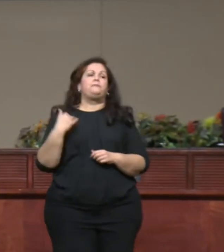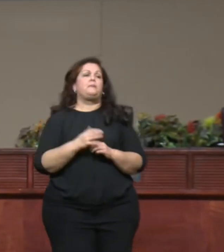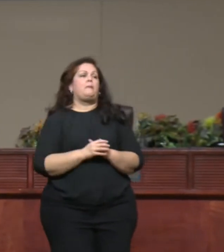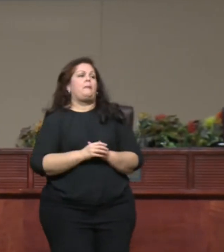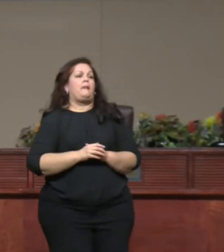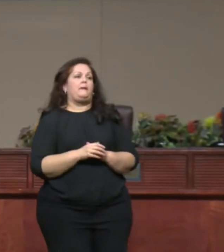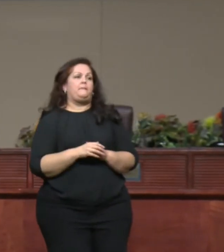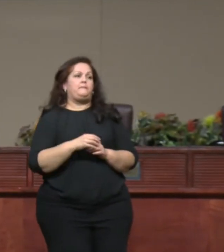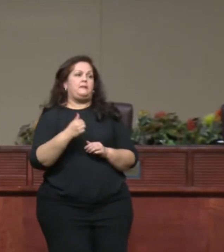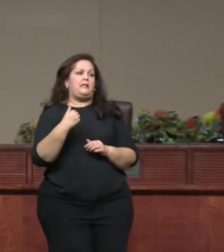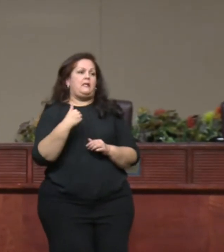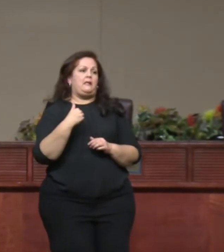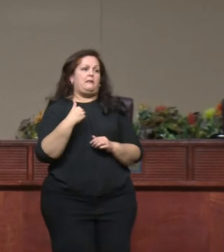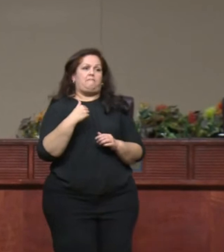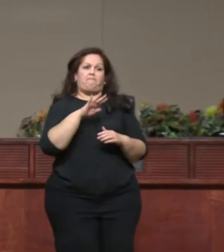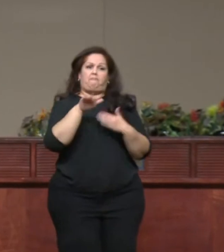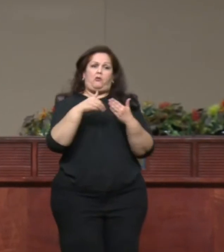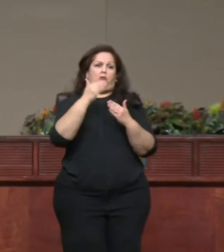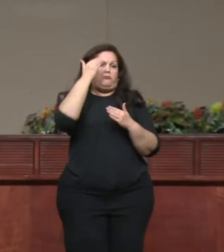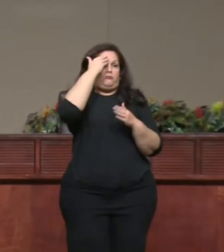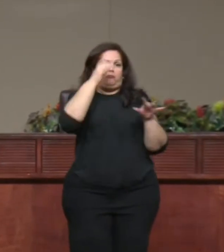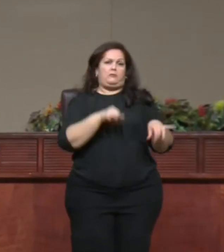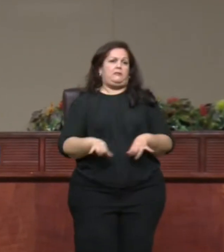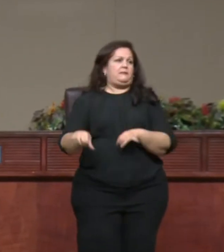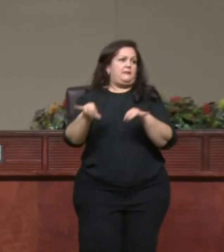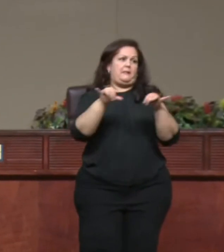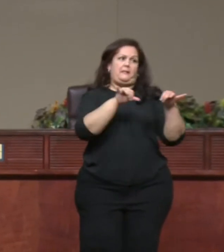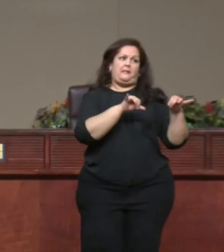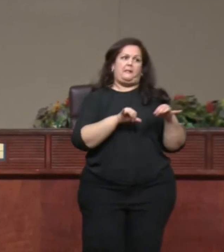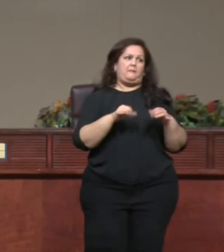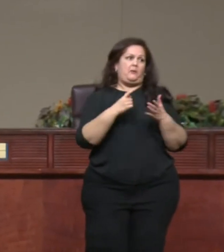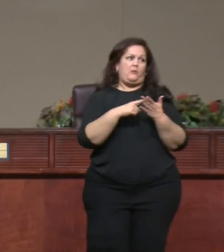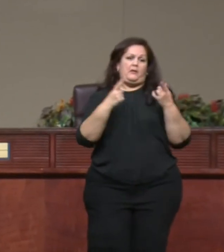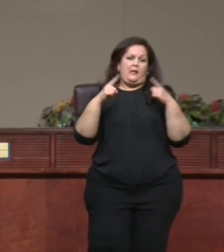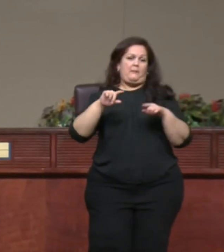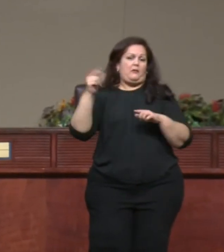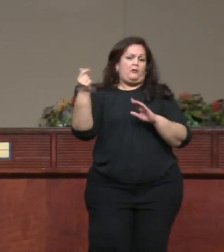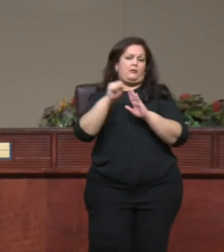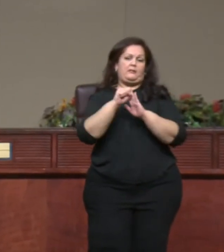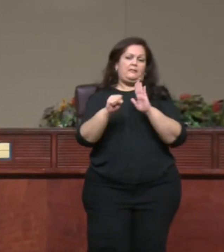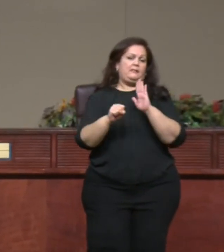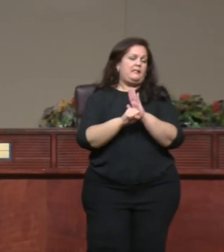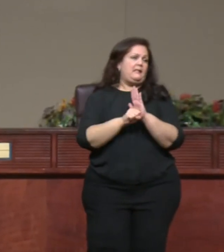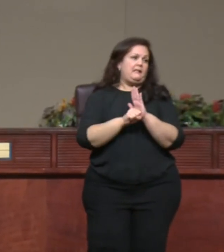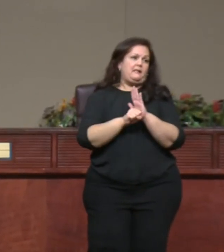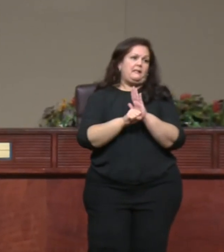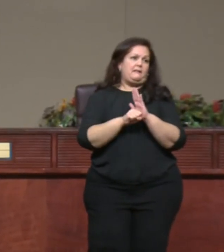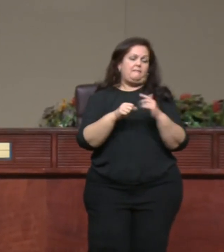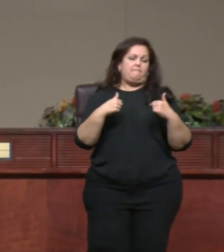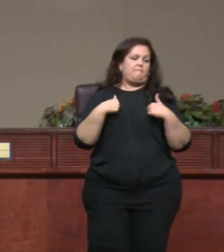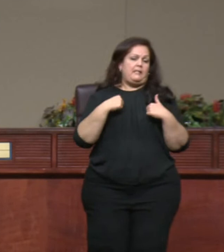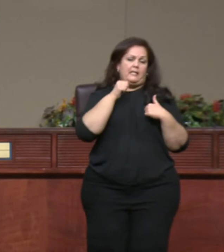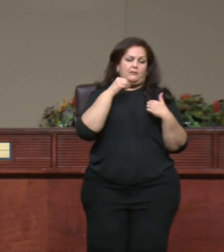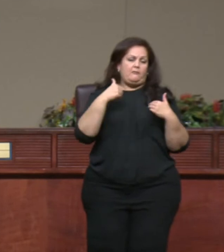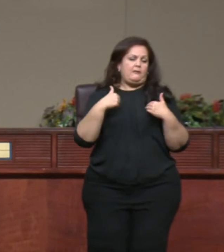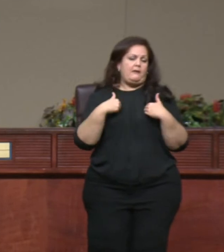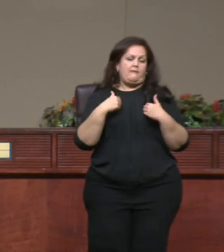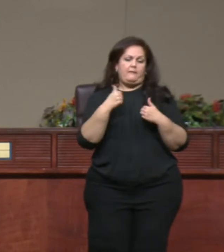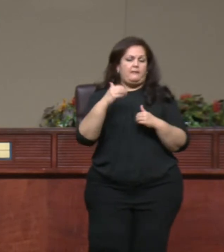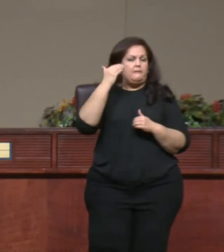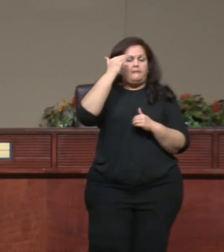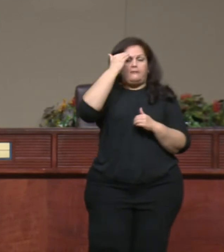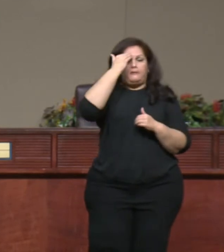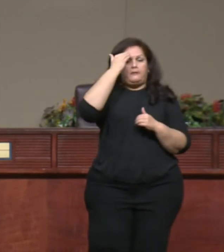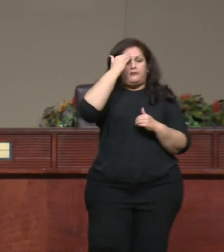I have the same knowledge that everyone has from the news and what happened in other states. I don't have any knowledge of